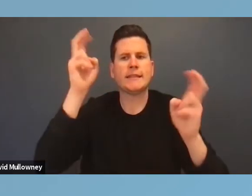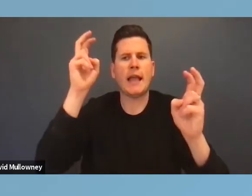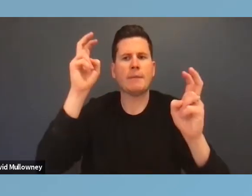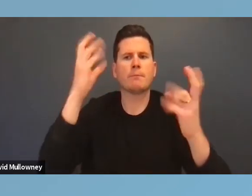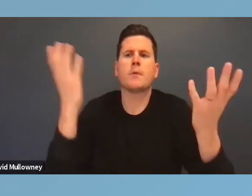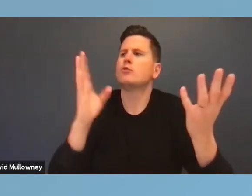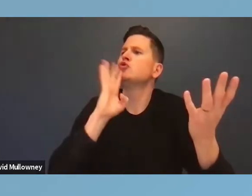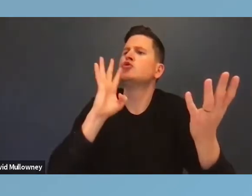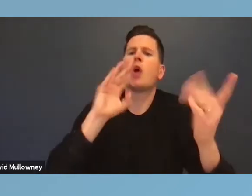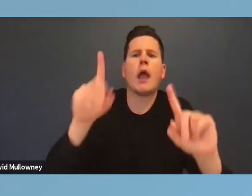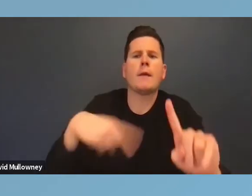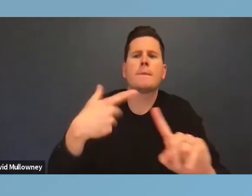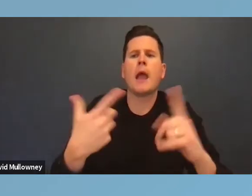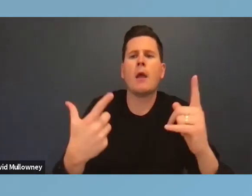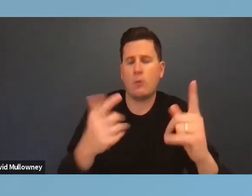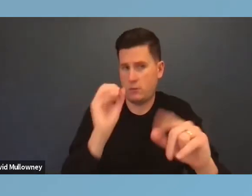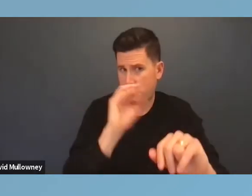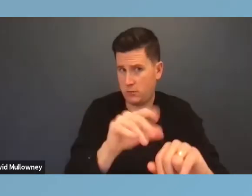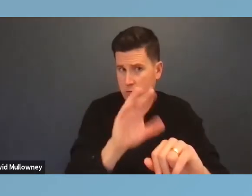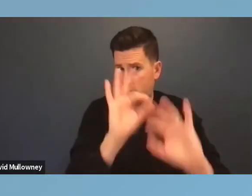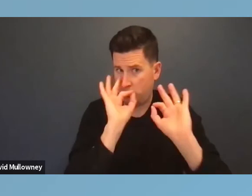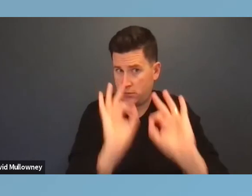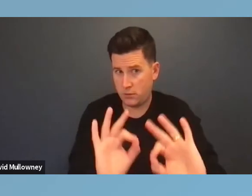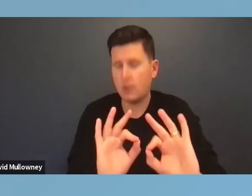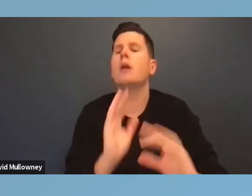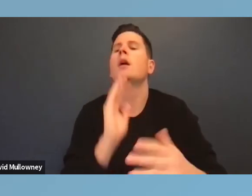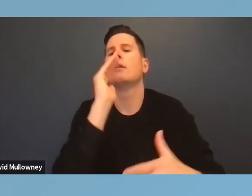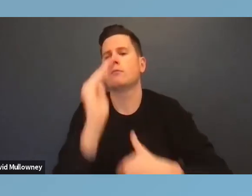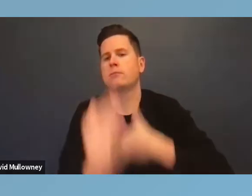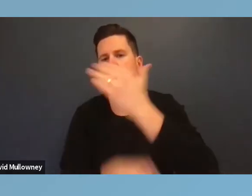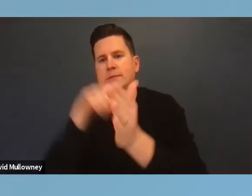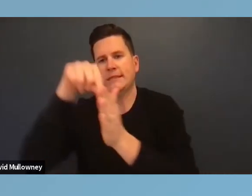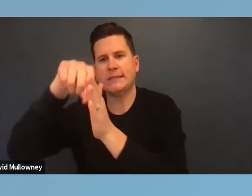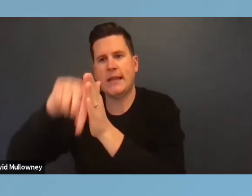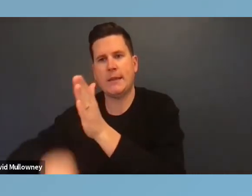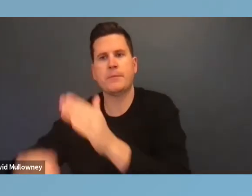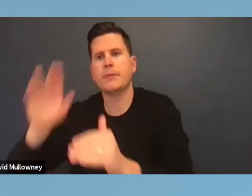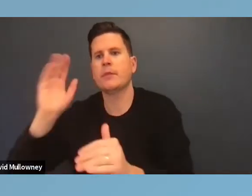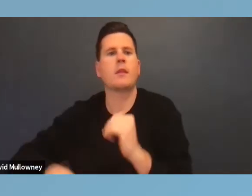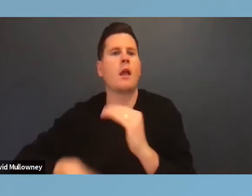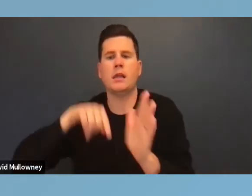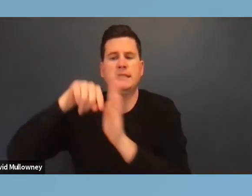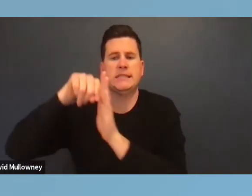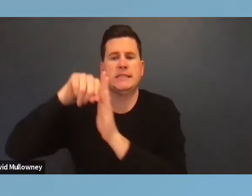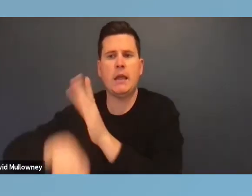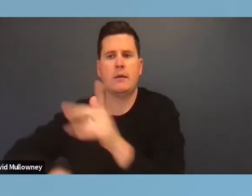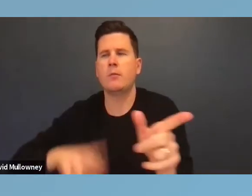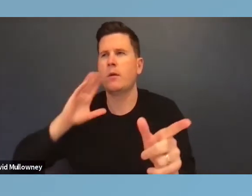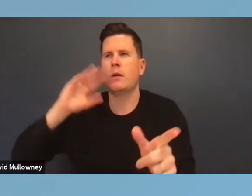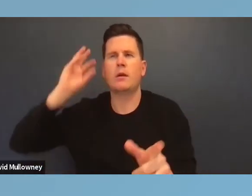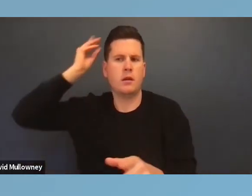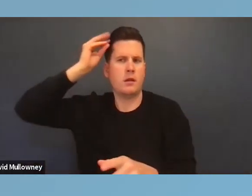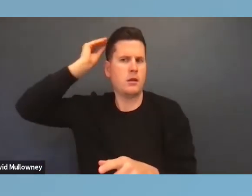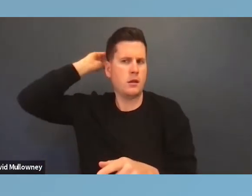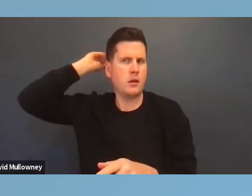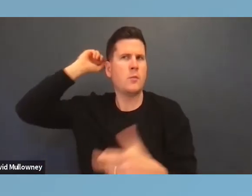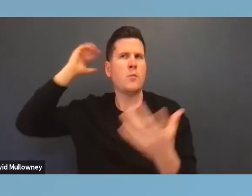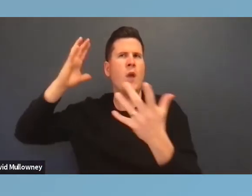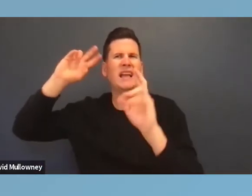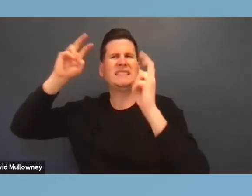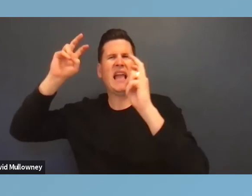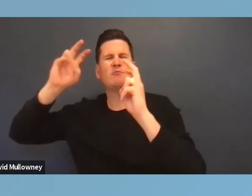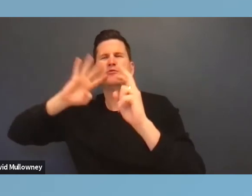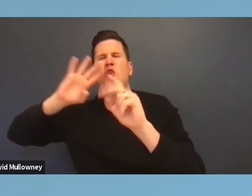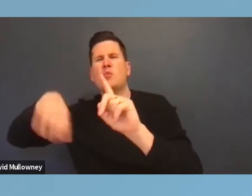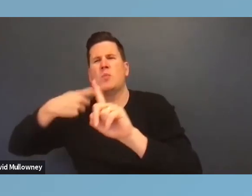If you're going to have a conversation, make sure the deaf person knows the topic of the conversation that you are going to discuss.